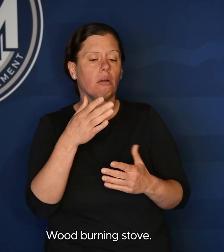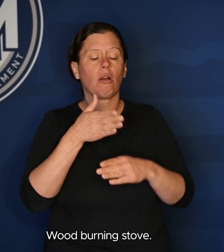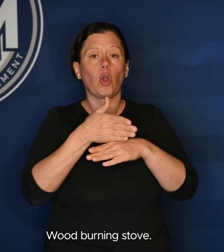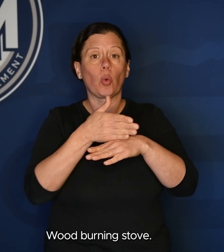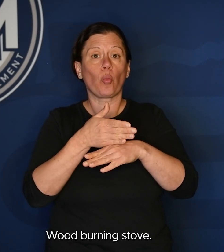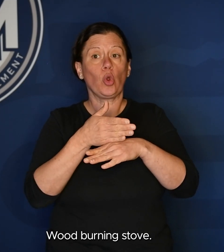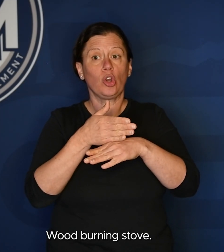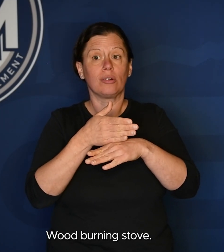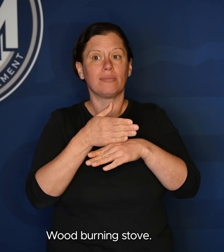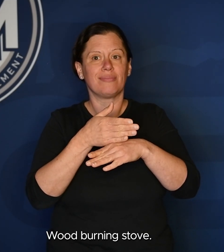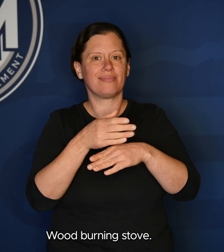Wood-burning stove.